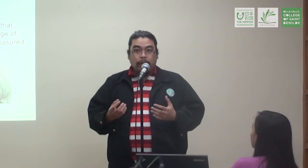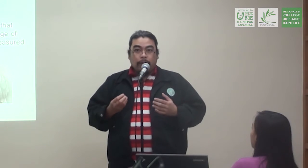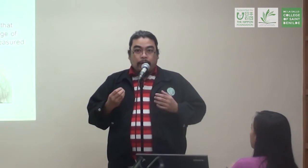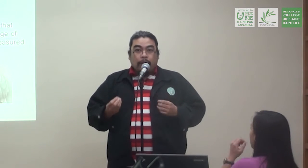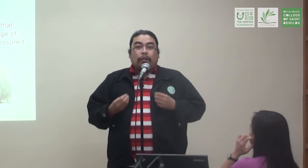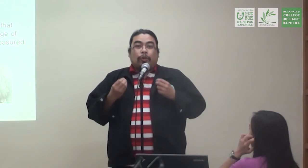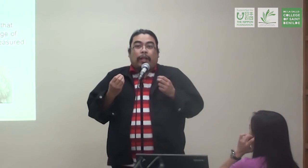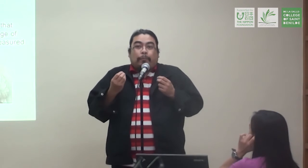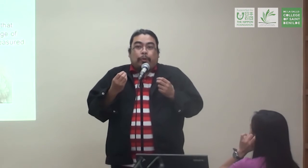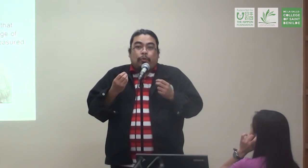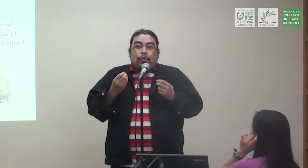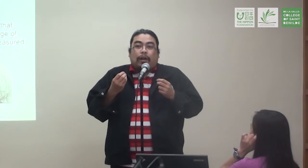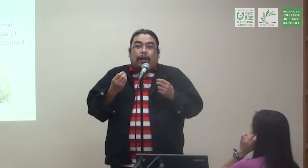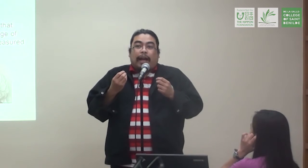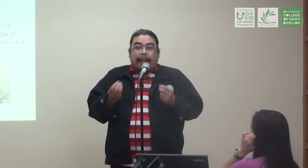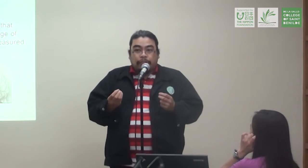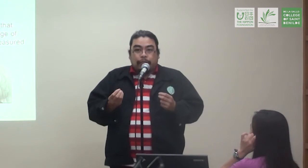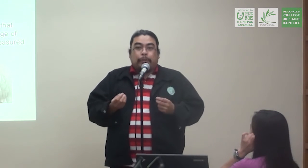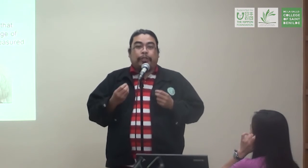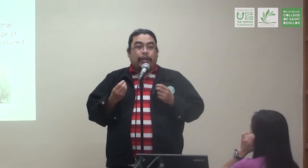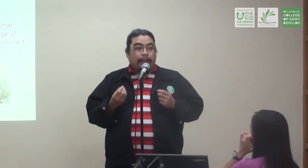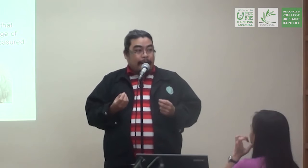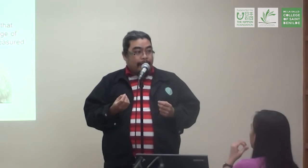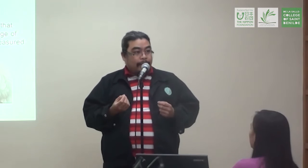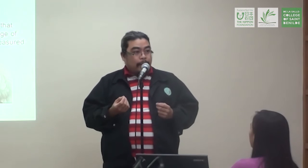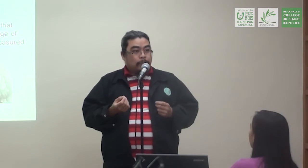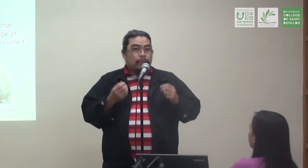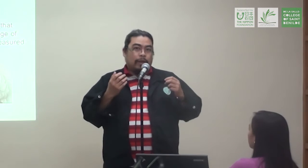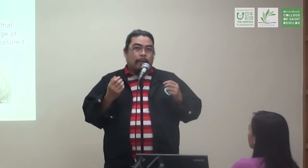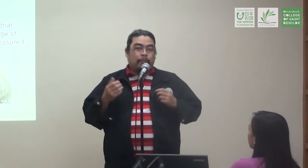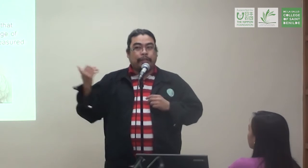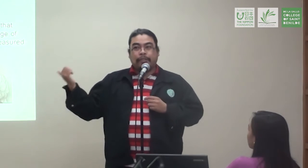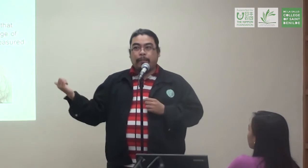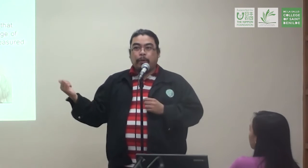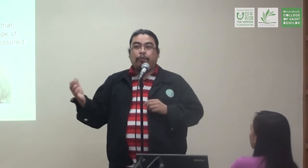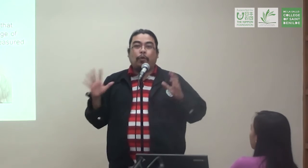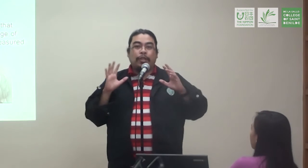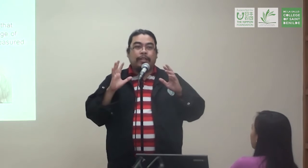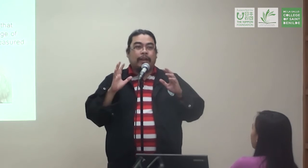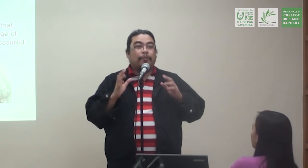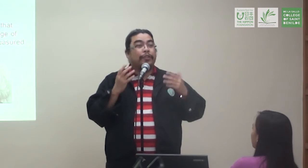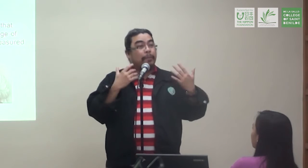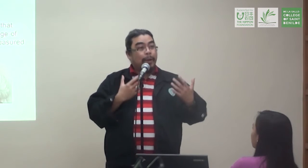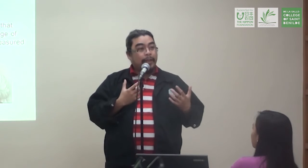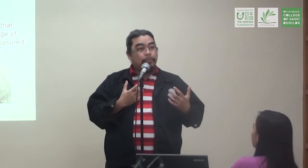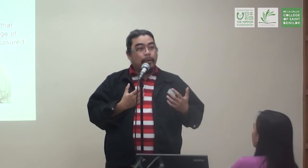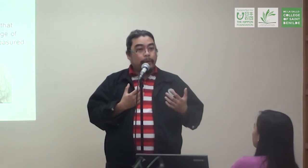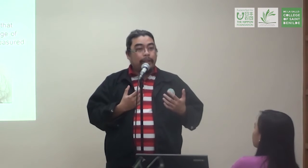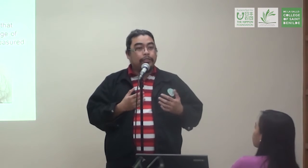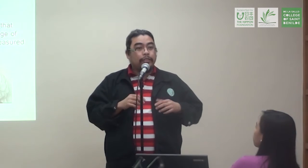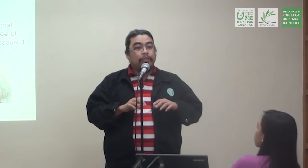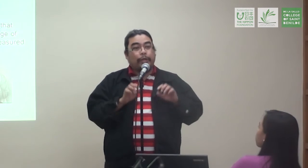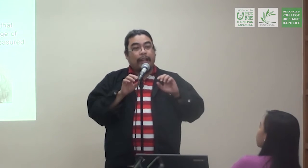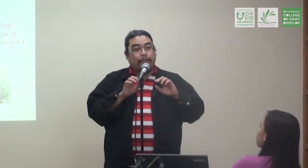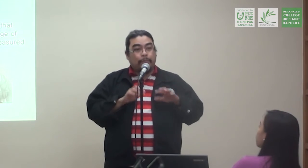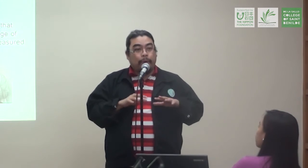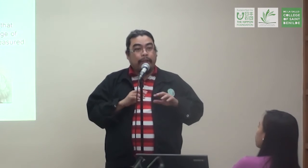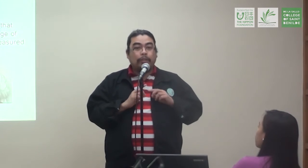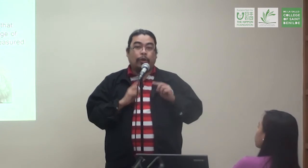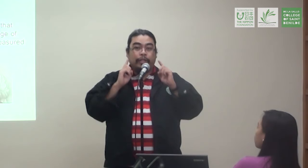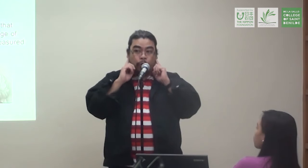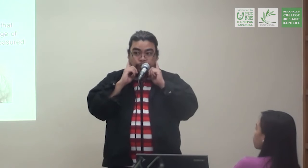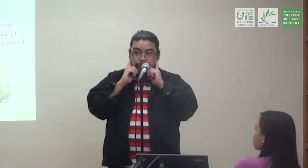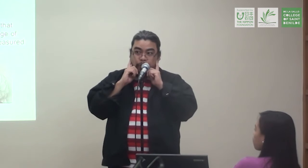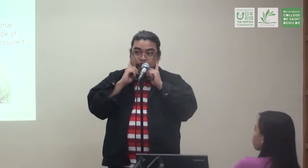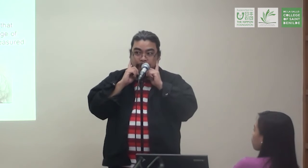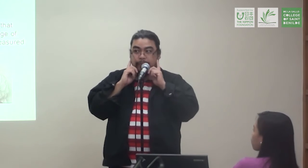use to help you answer particular items. For example, for the blind population, you can have a